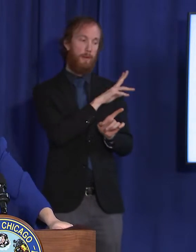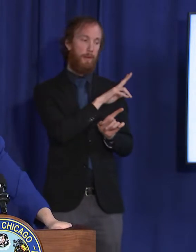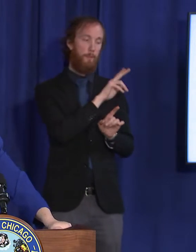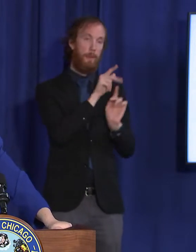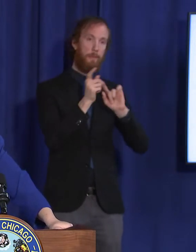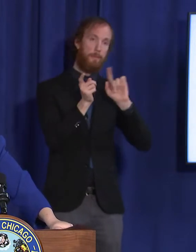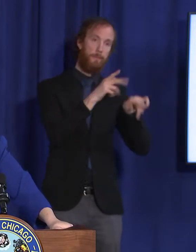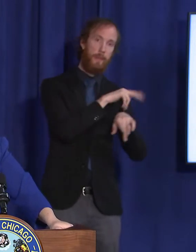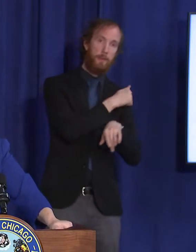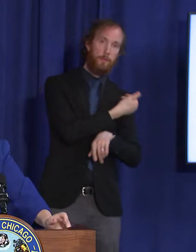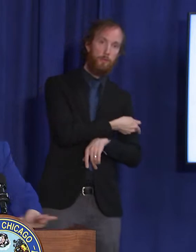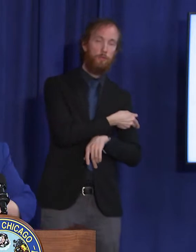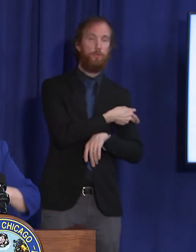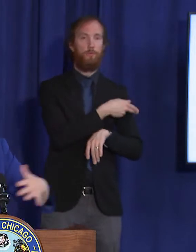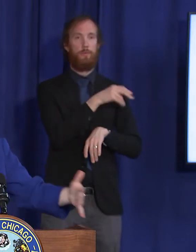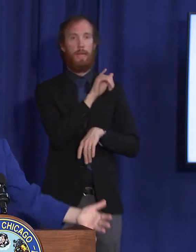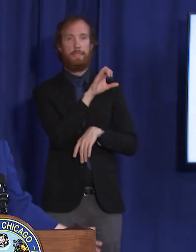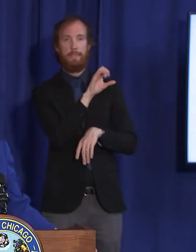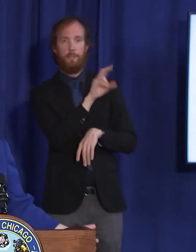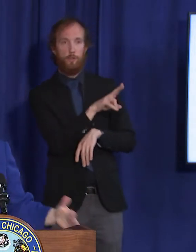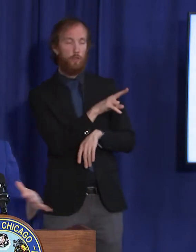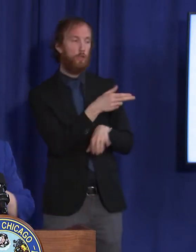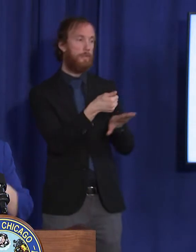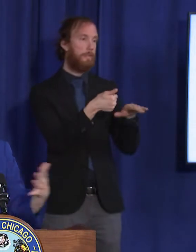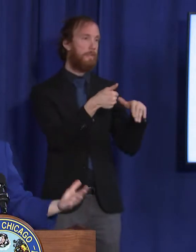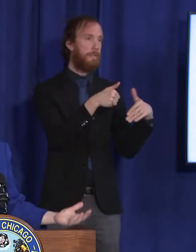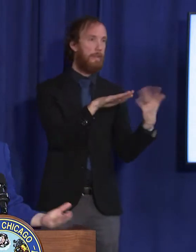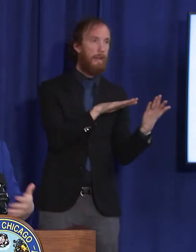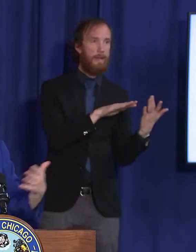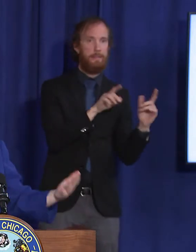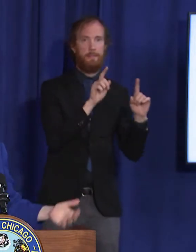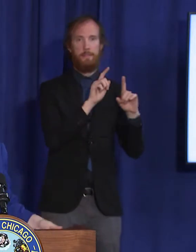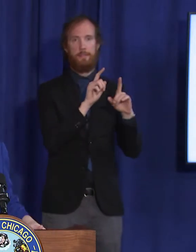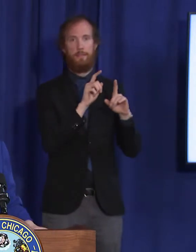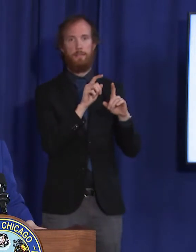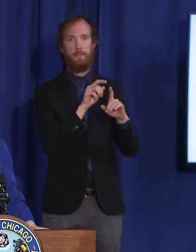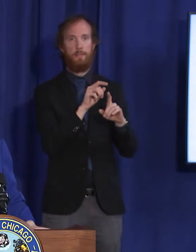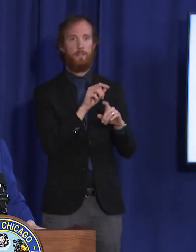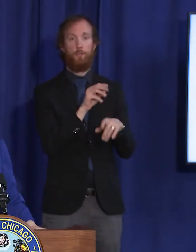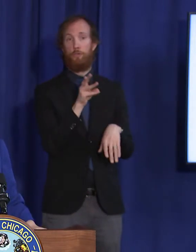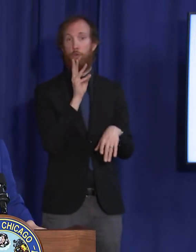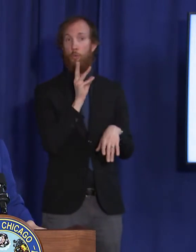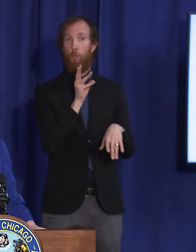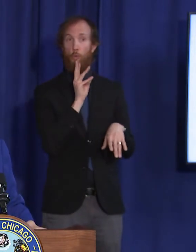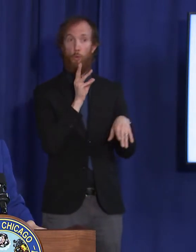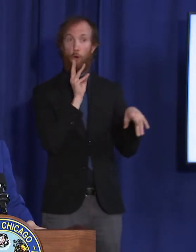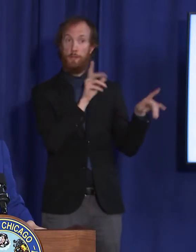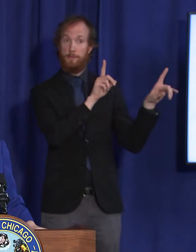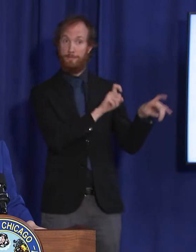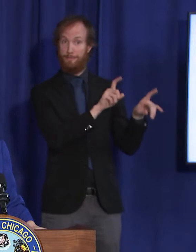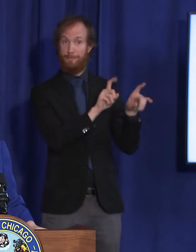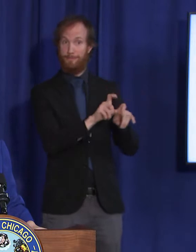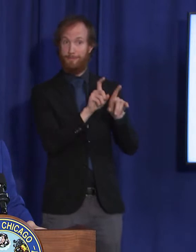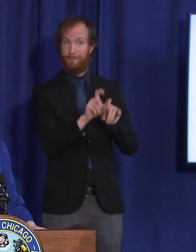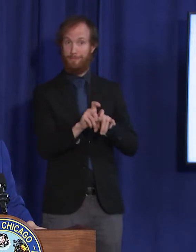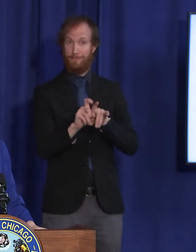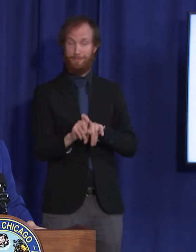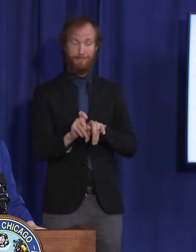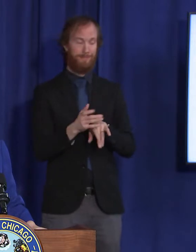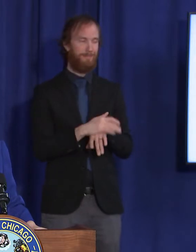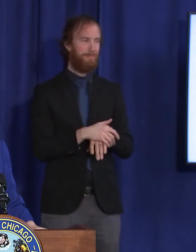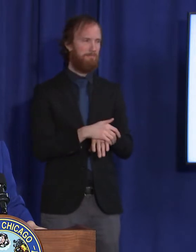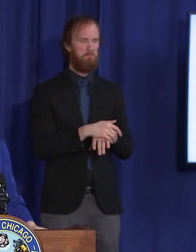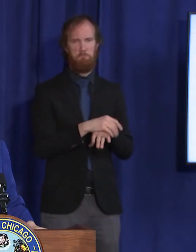the deaths, the emergency department, some of the syndromic surveillance, the wastewater, et cetera, that we're working to build up. And